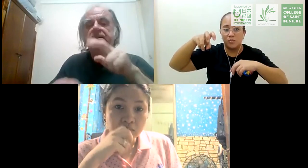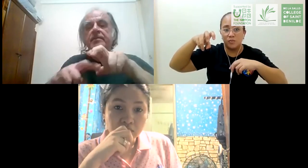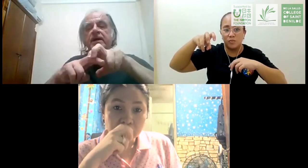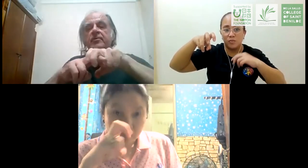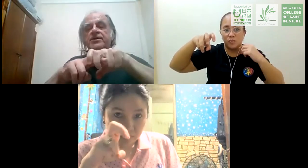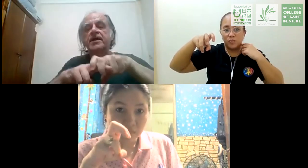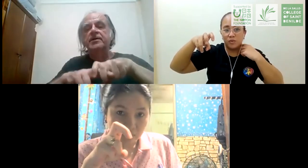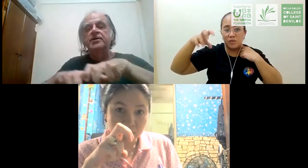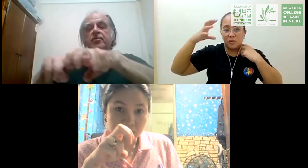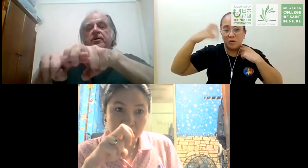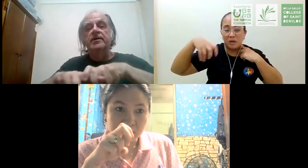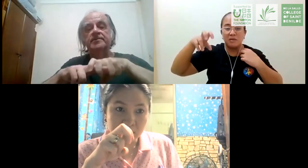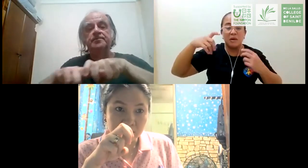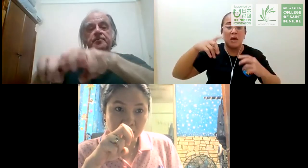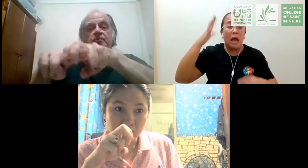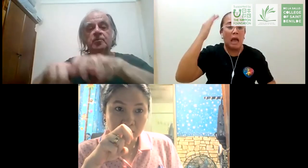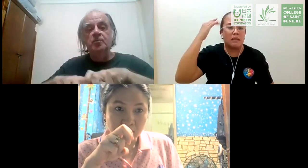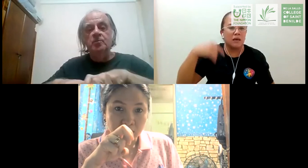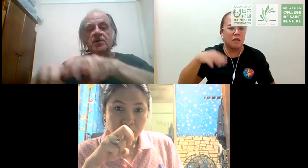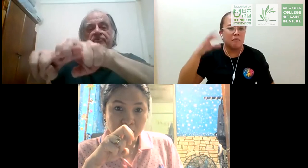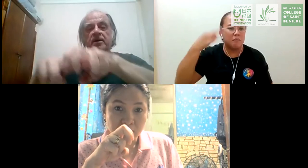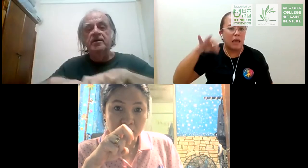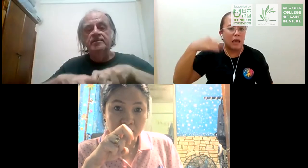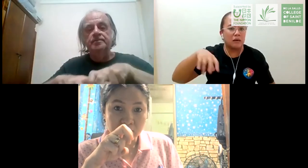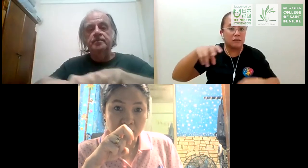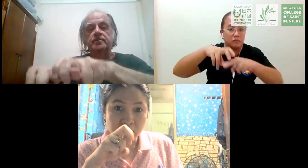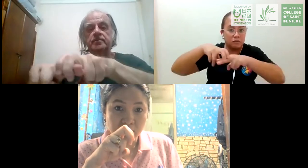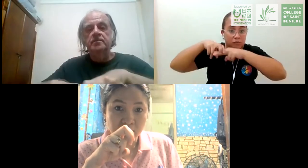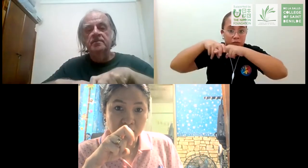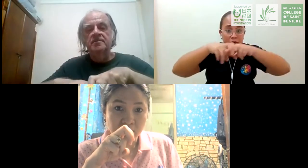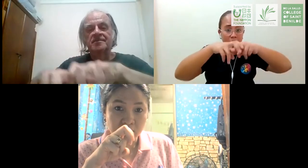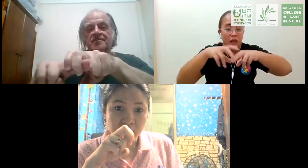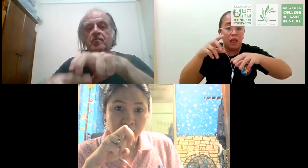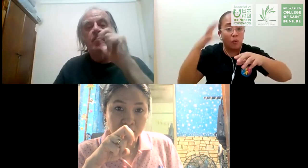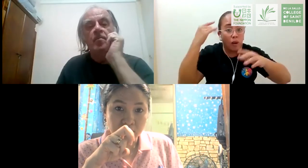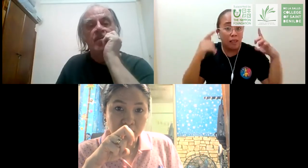So that I think Ming would sign it this way, right? Left-handed.